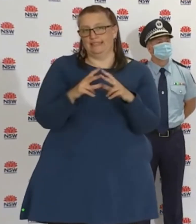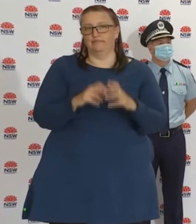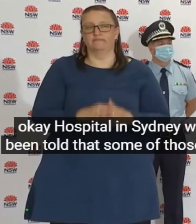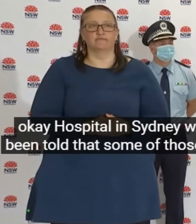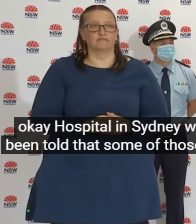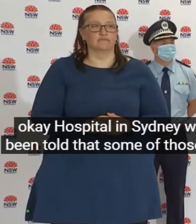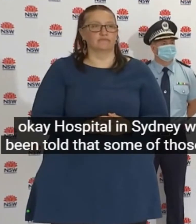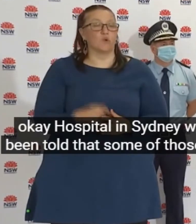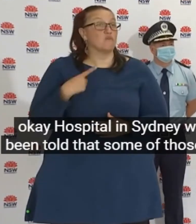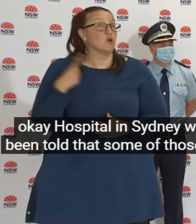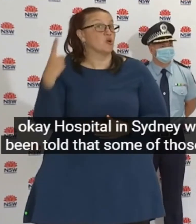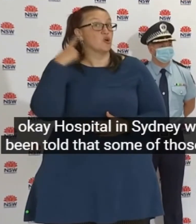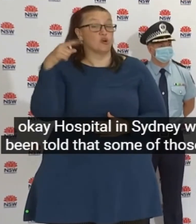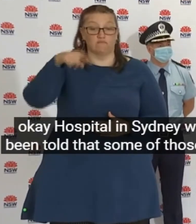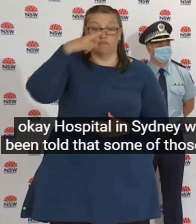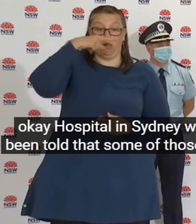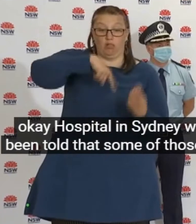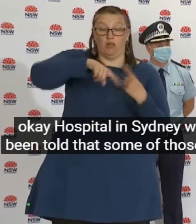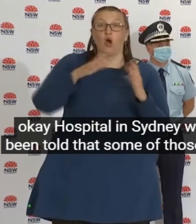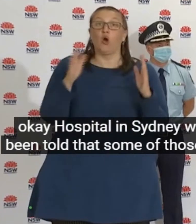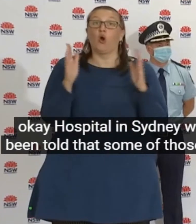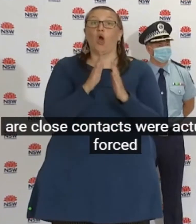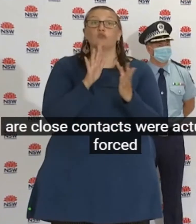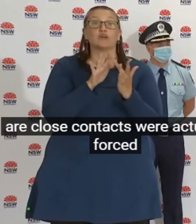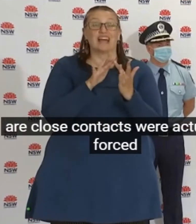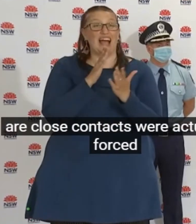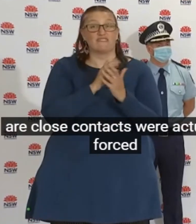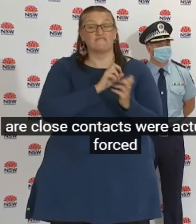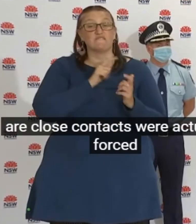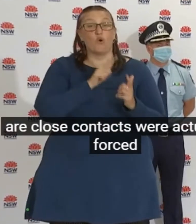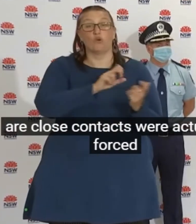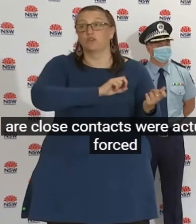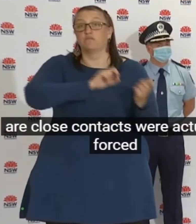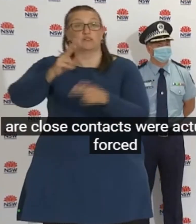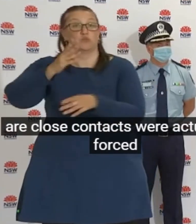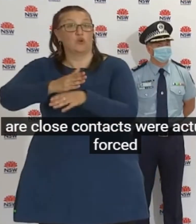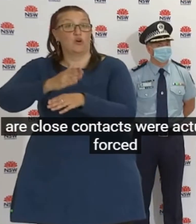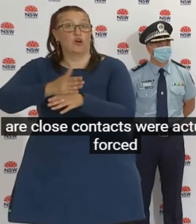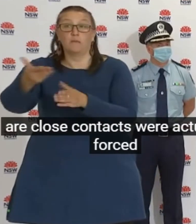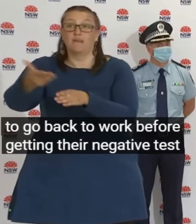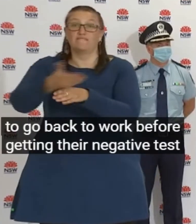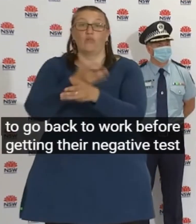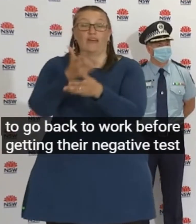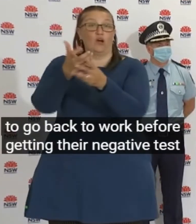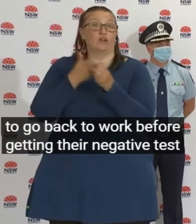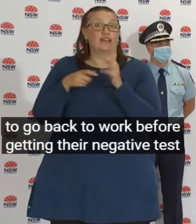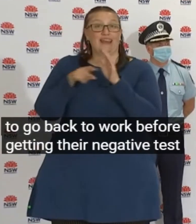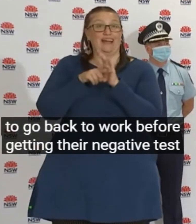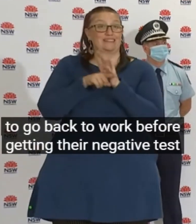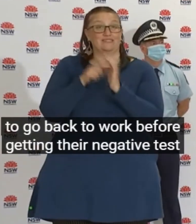that some of those who were close contacts were actually forced to go back to work before getting their negative test result. What